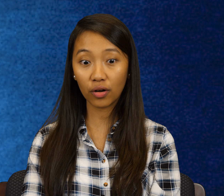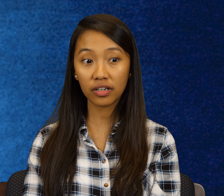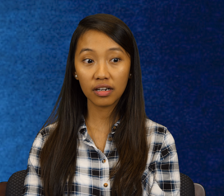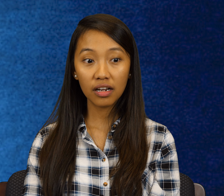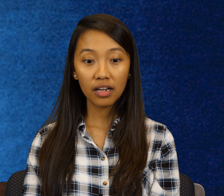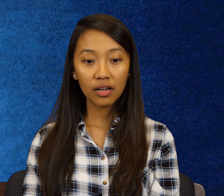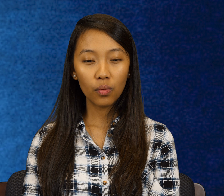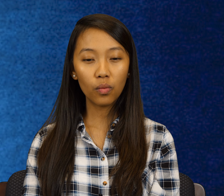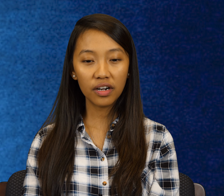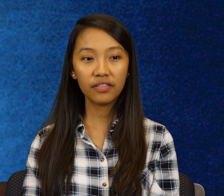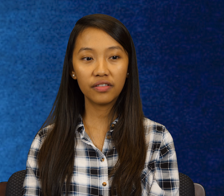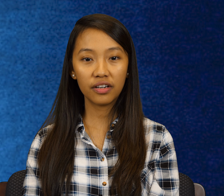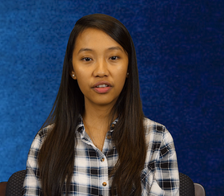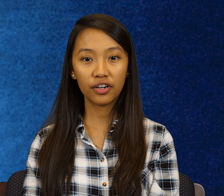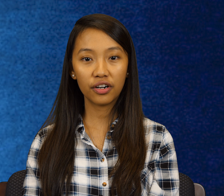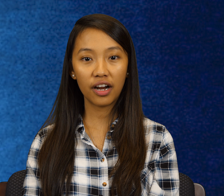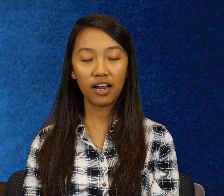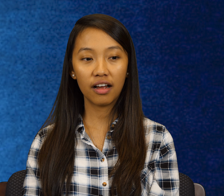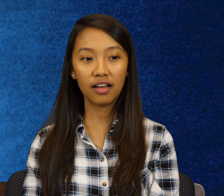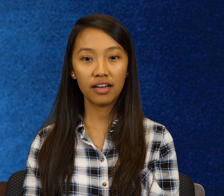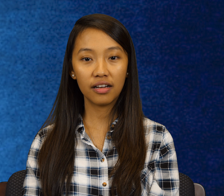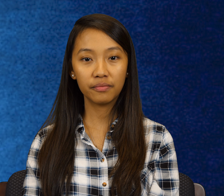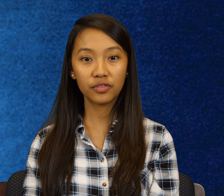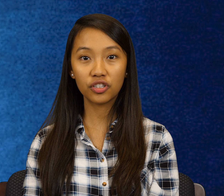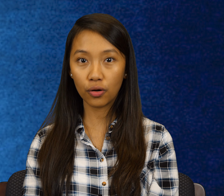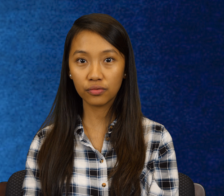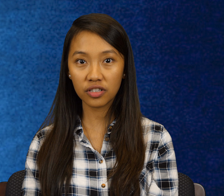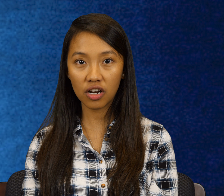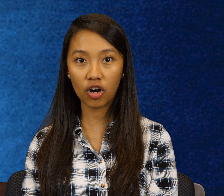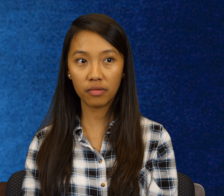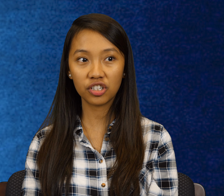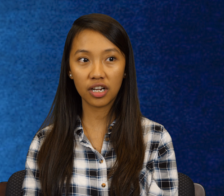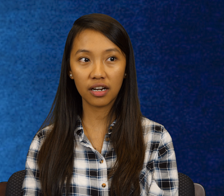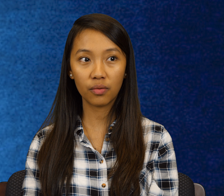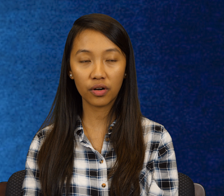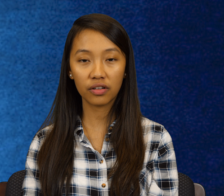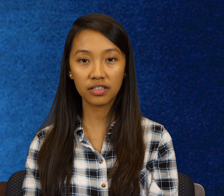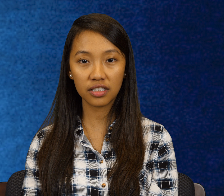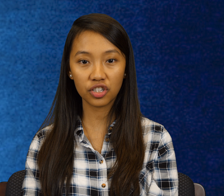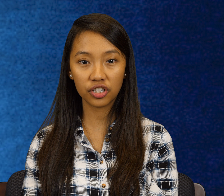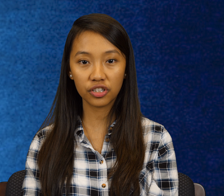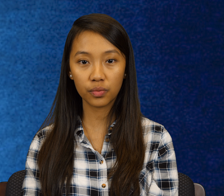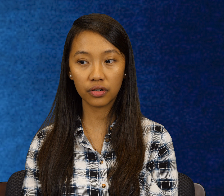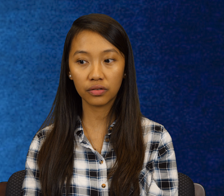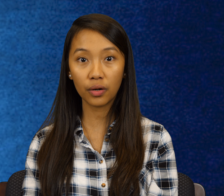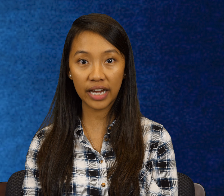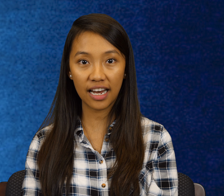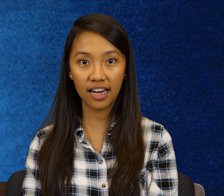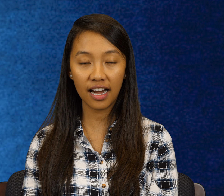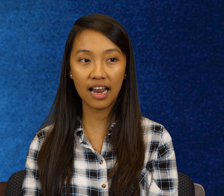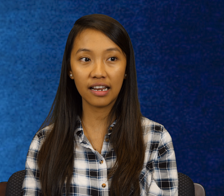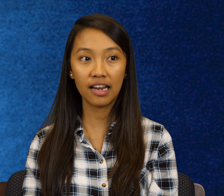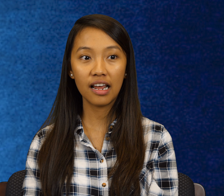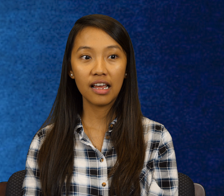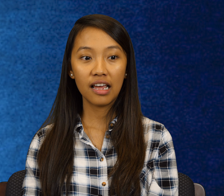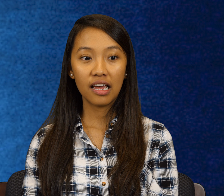about one of the other zones in our mission where the sisters were located, and